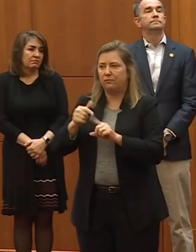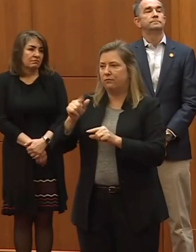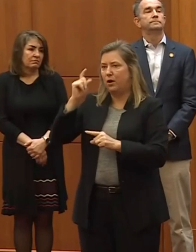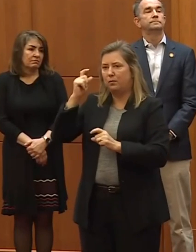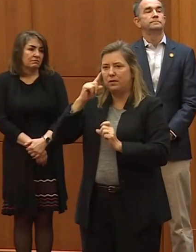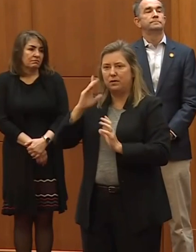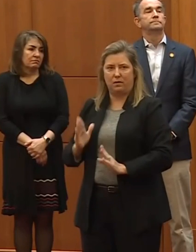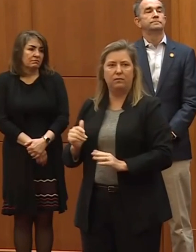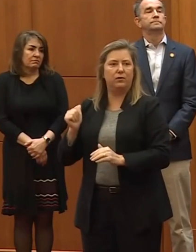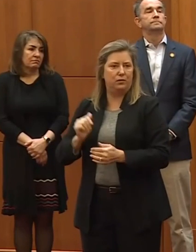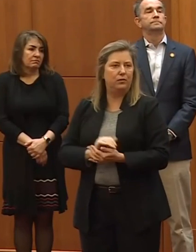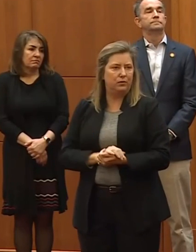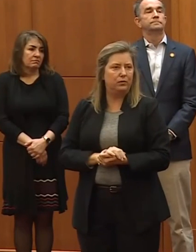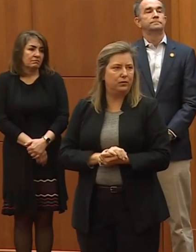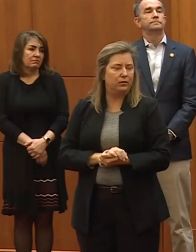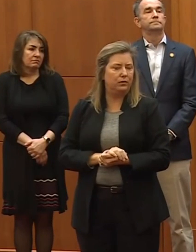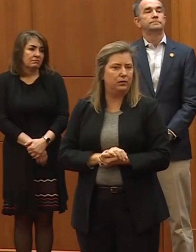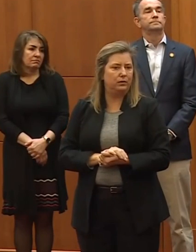governor.